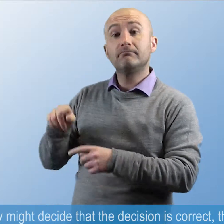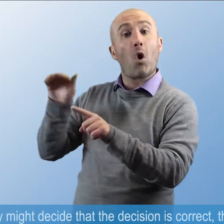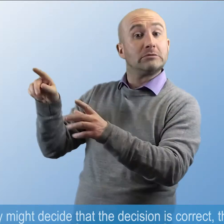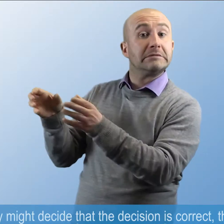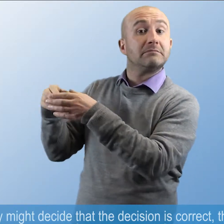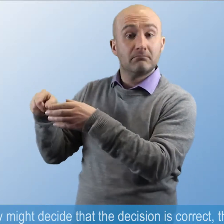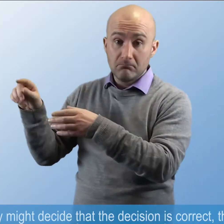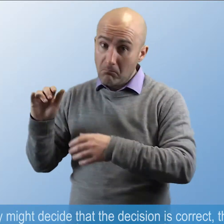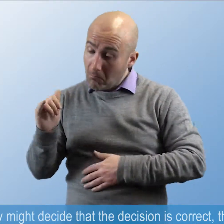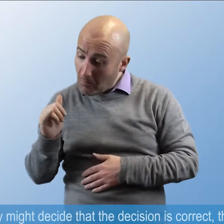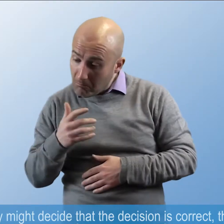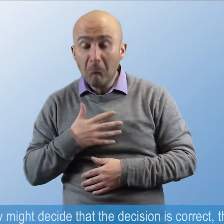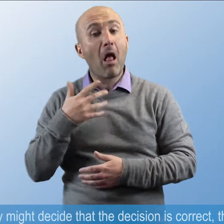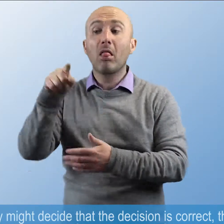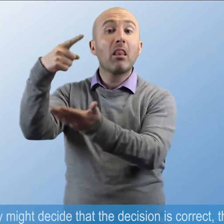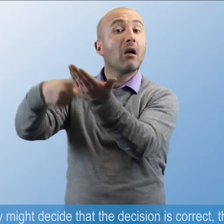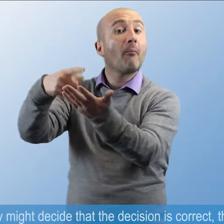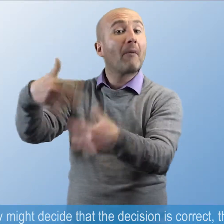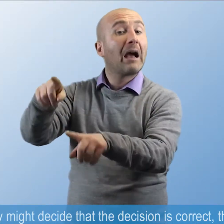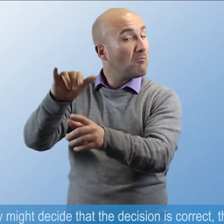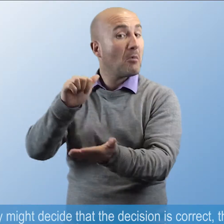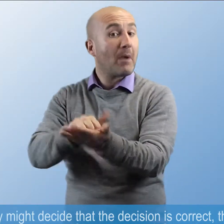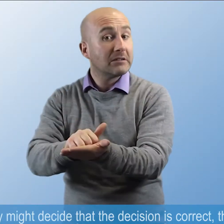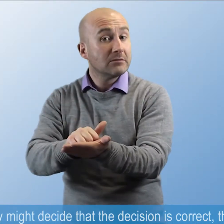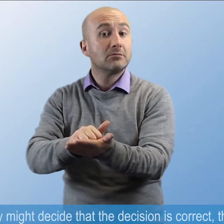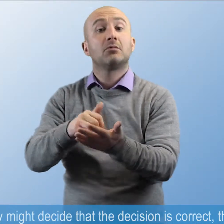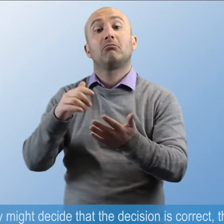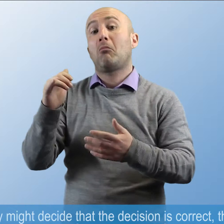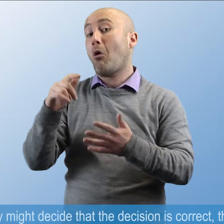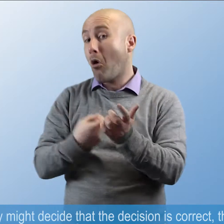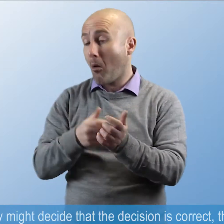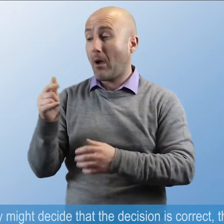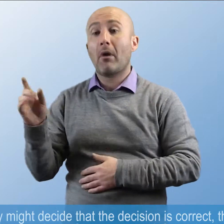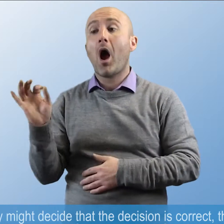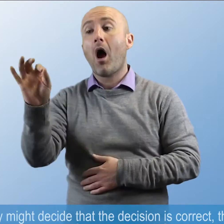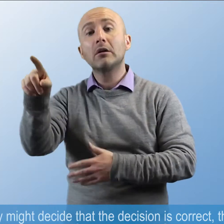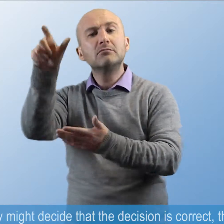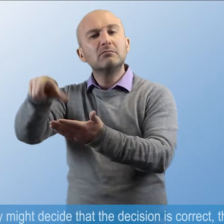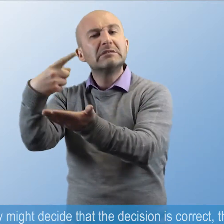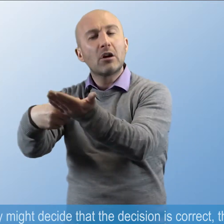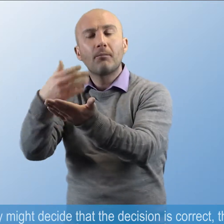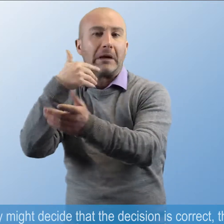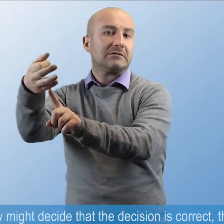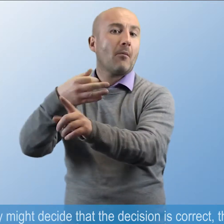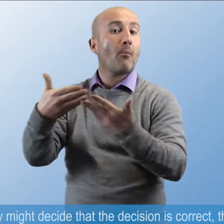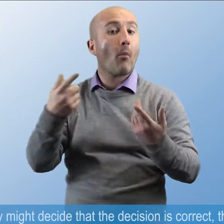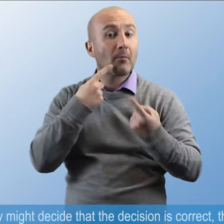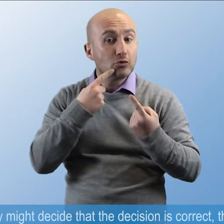your application. They might decide that the decision is correct. They might ask a decision maker to ask you for some